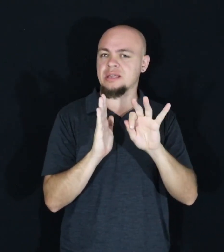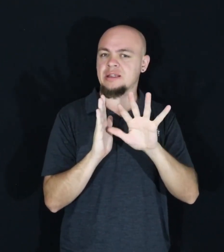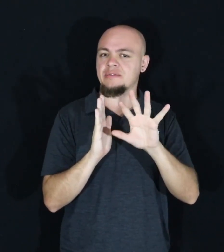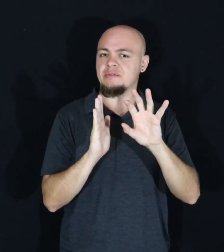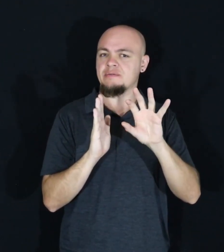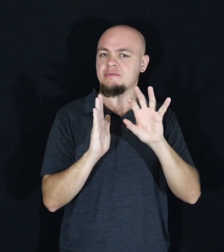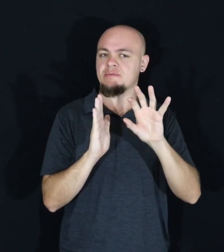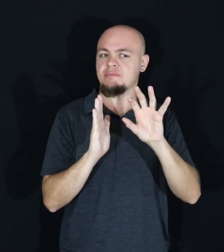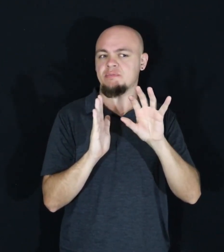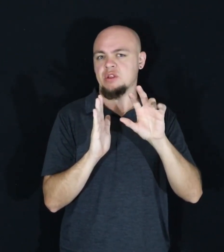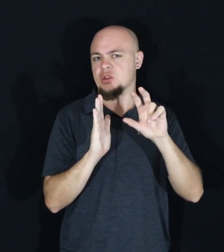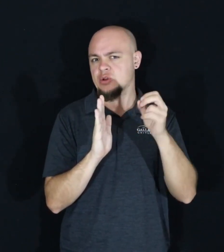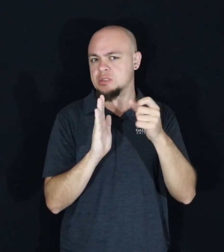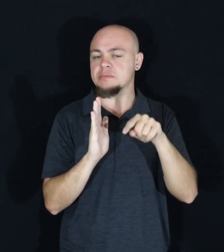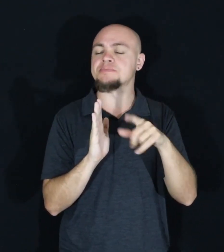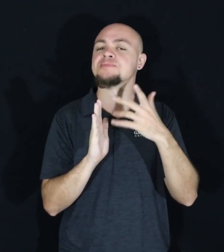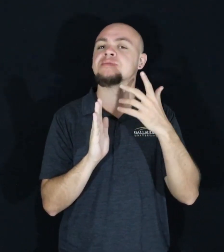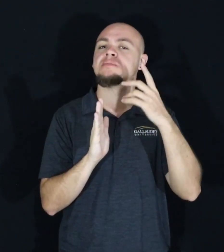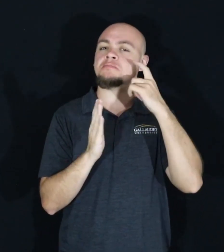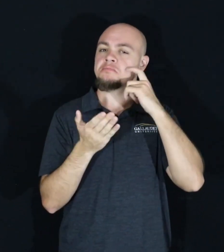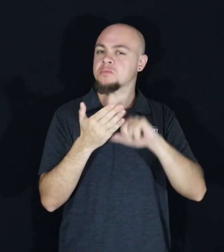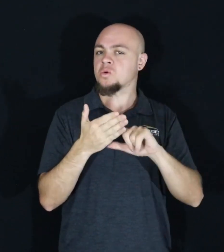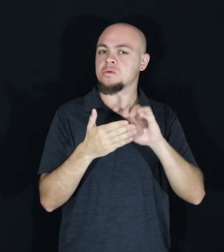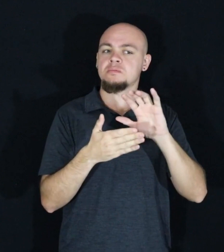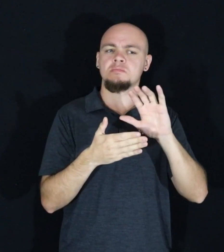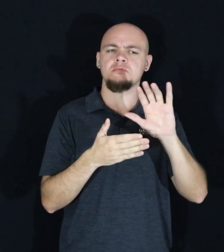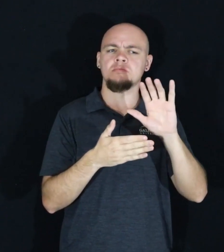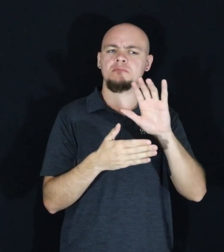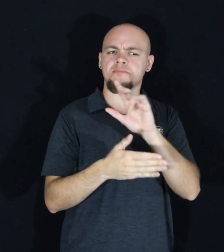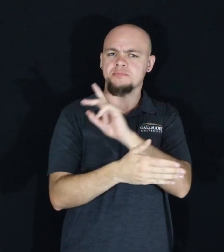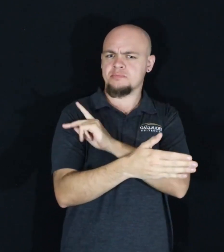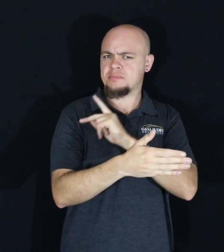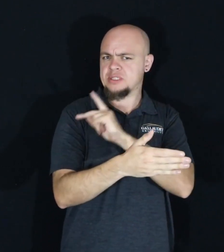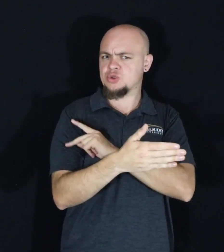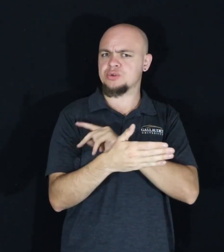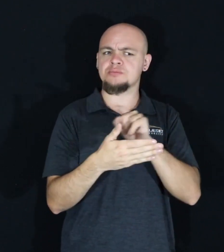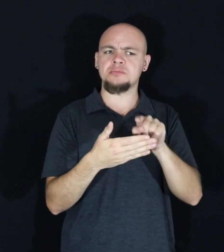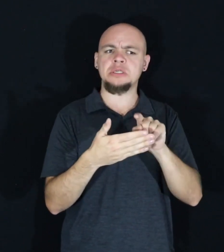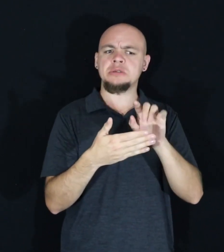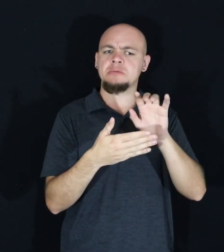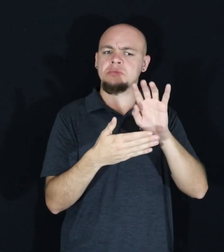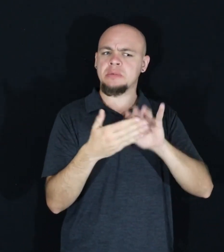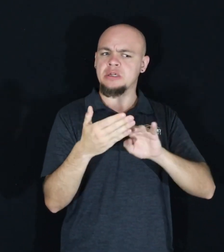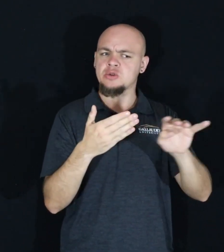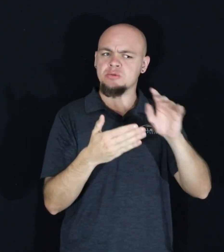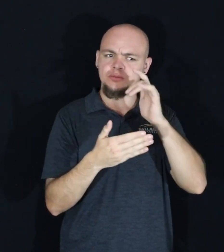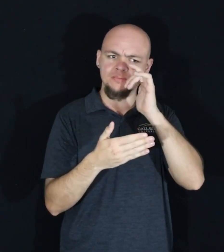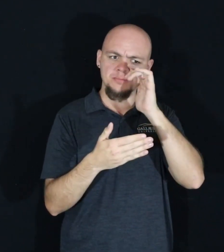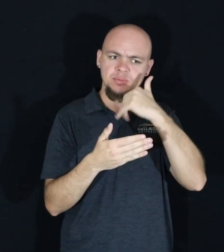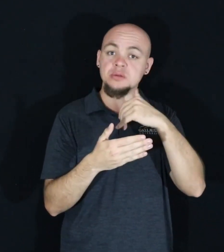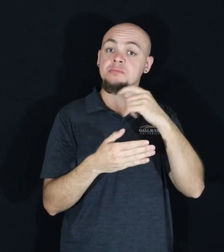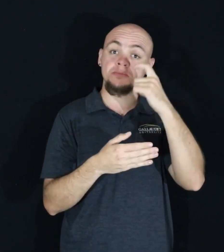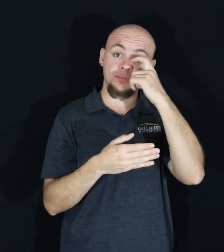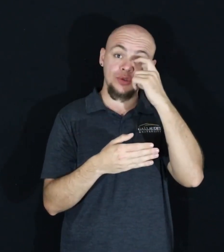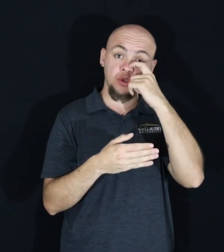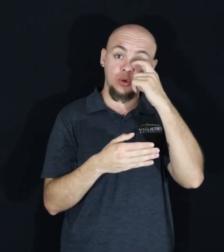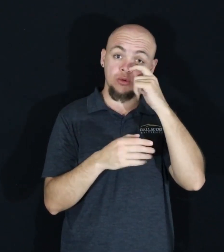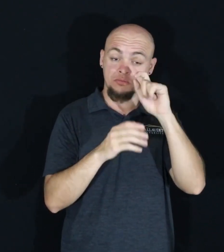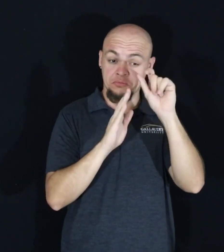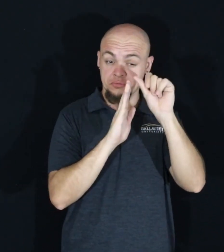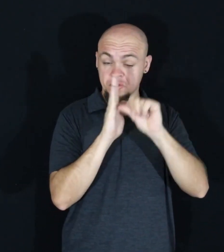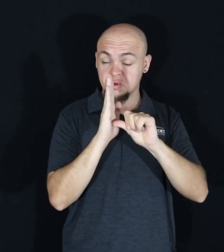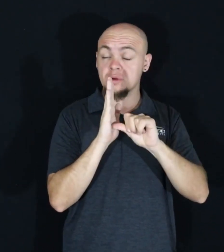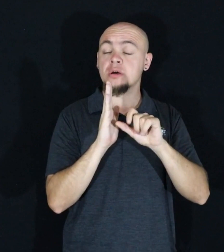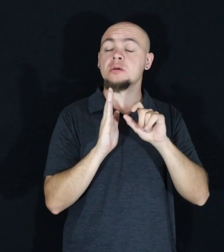began noticing a strange pattern among his patients. For example, in a nose job, he saw that